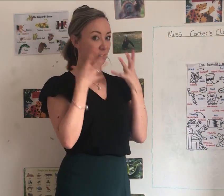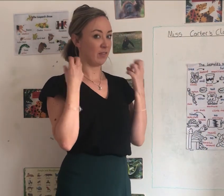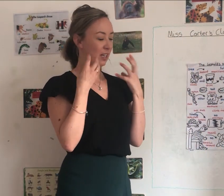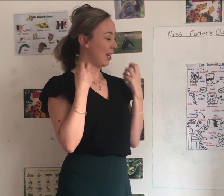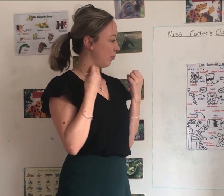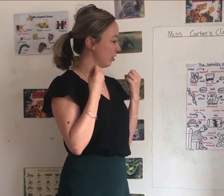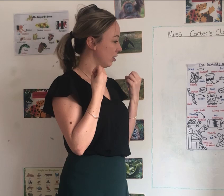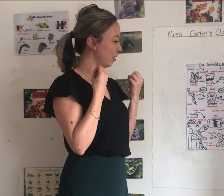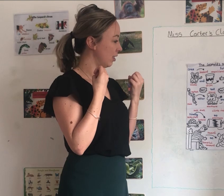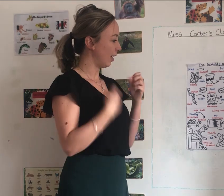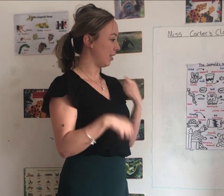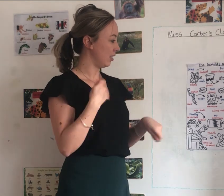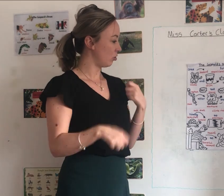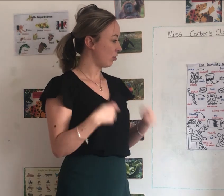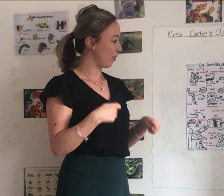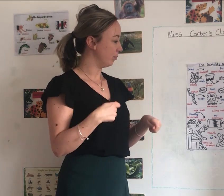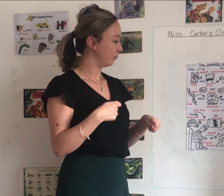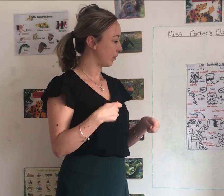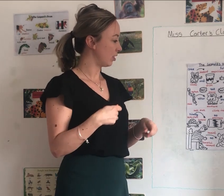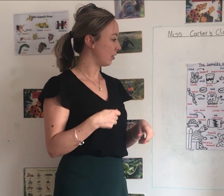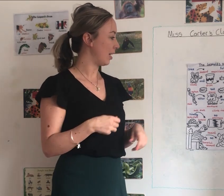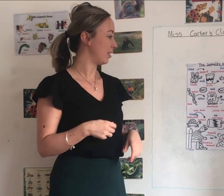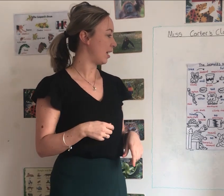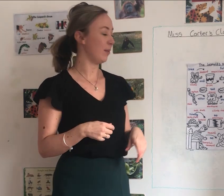of the leopard and his drum. So let's say,